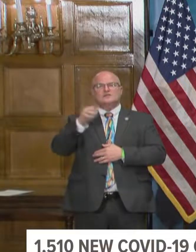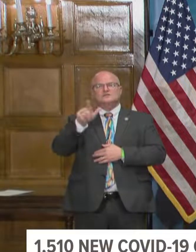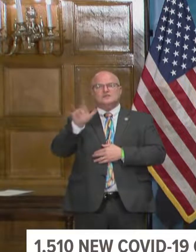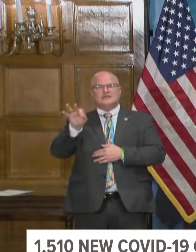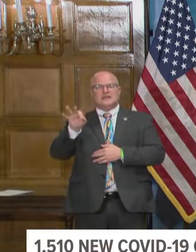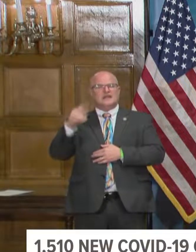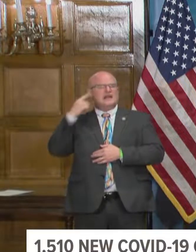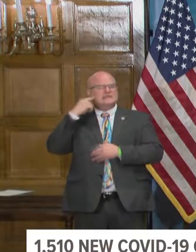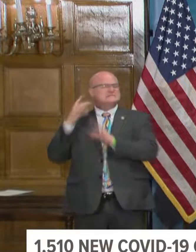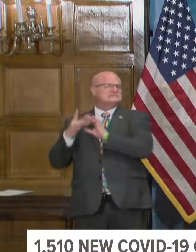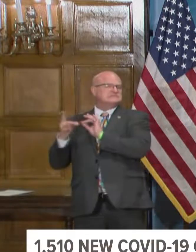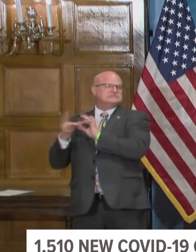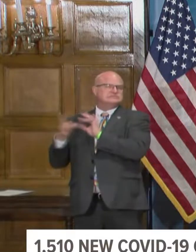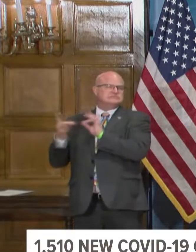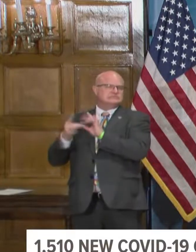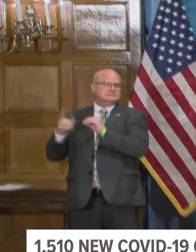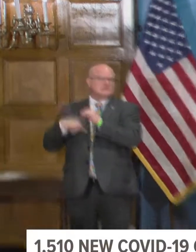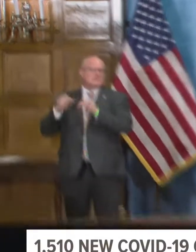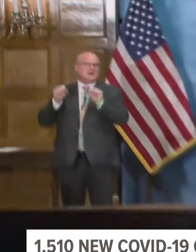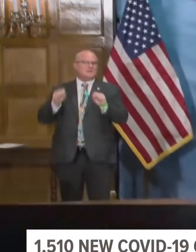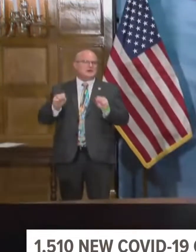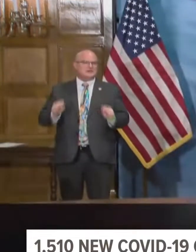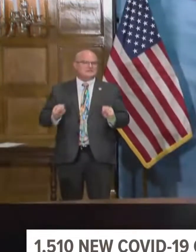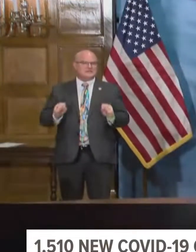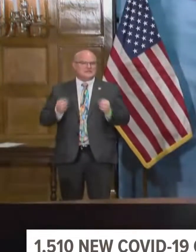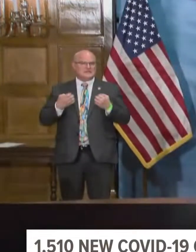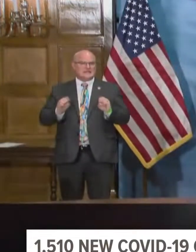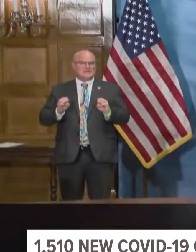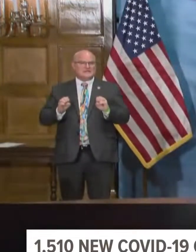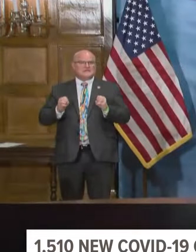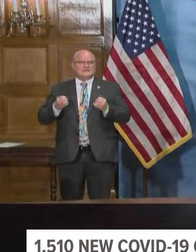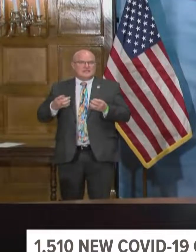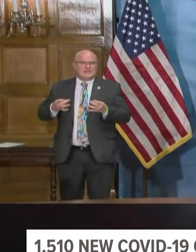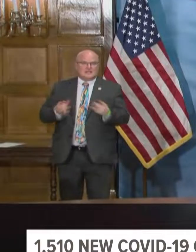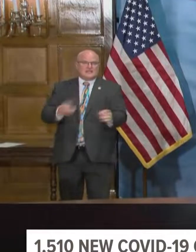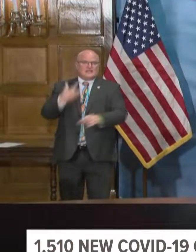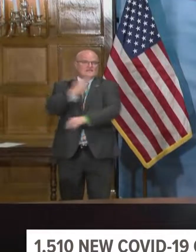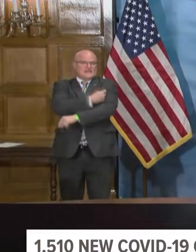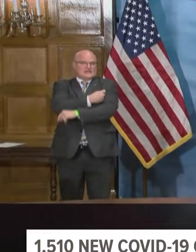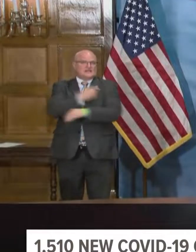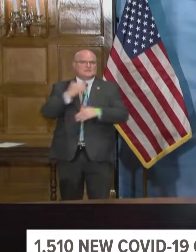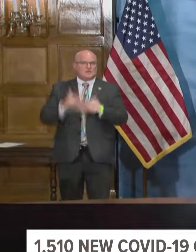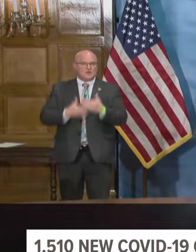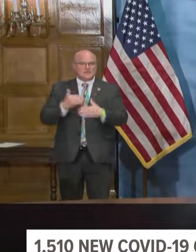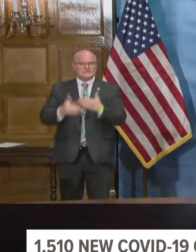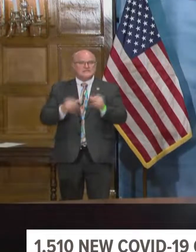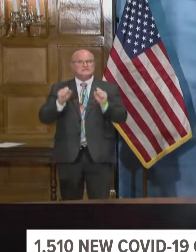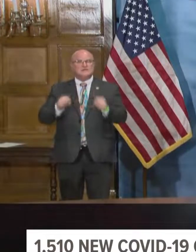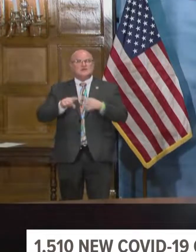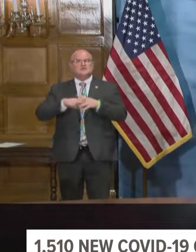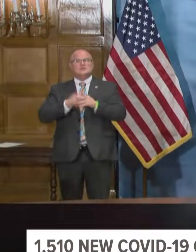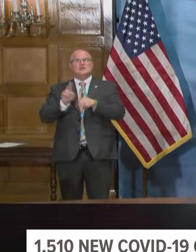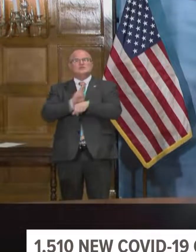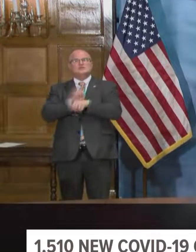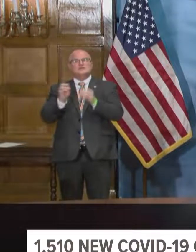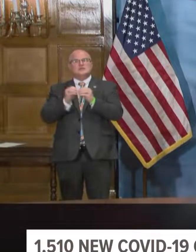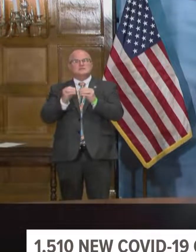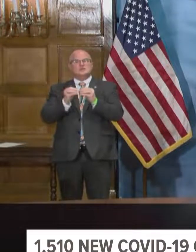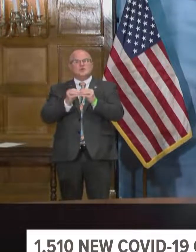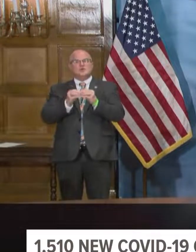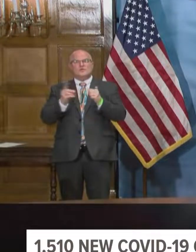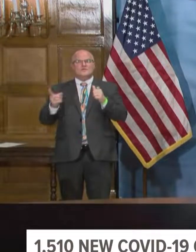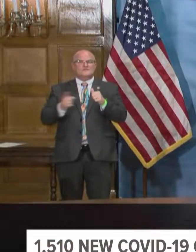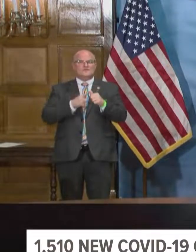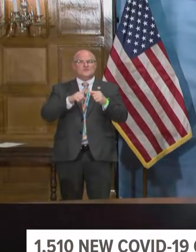the country, talk of possibly in an effort to expedite the vaccination process, to possibly start using more of that first round doses